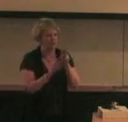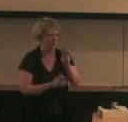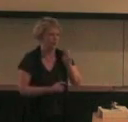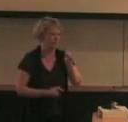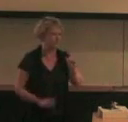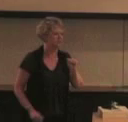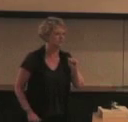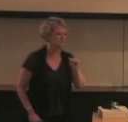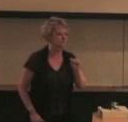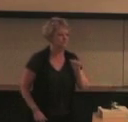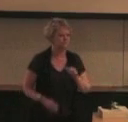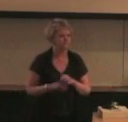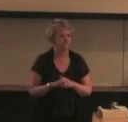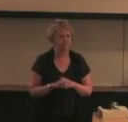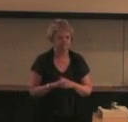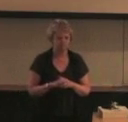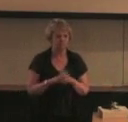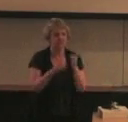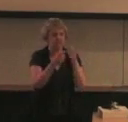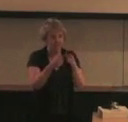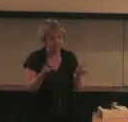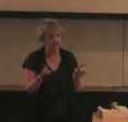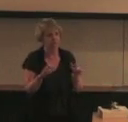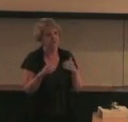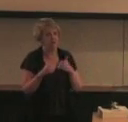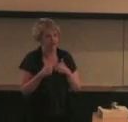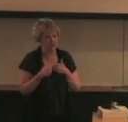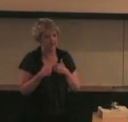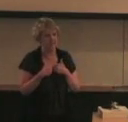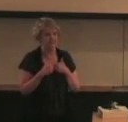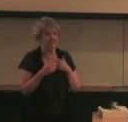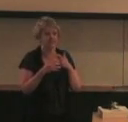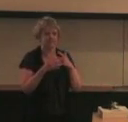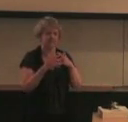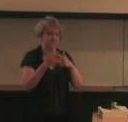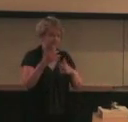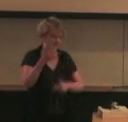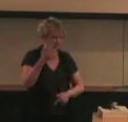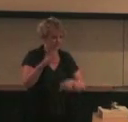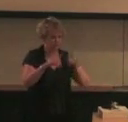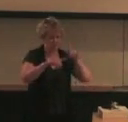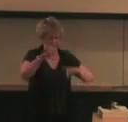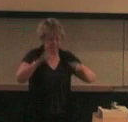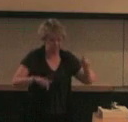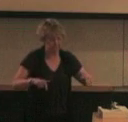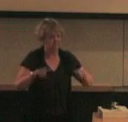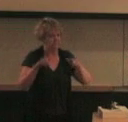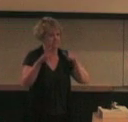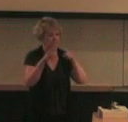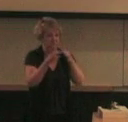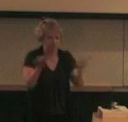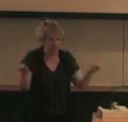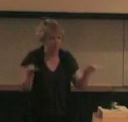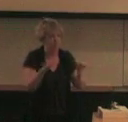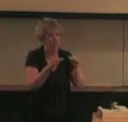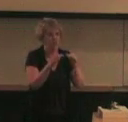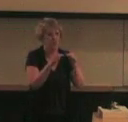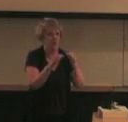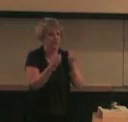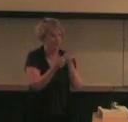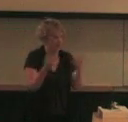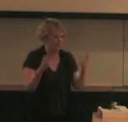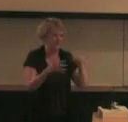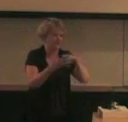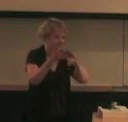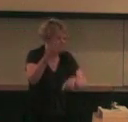States. This is a language that contains phonology, morphology, semantics, syntax,